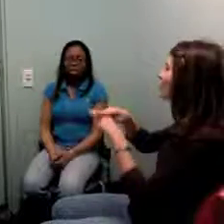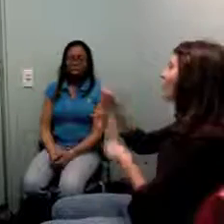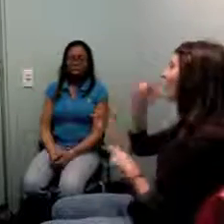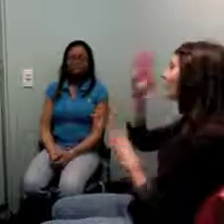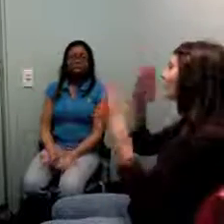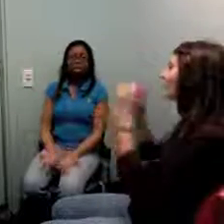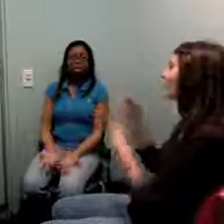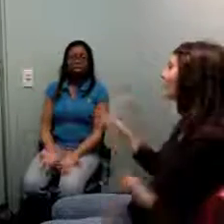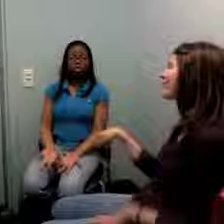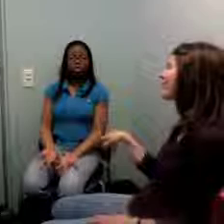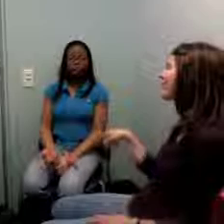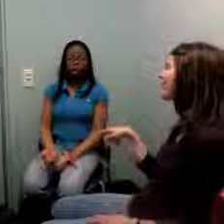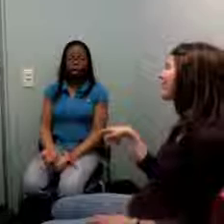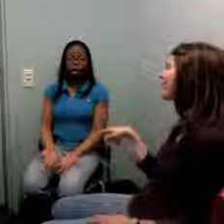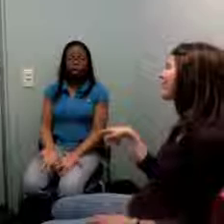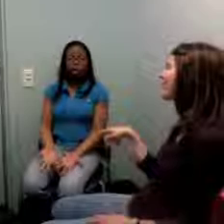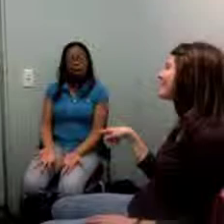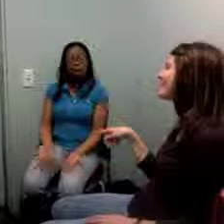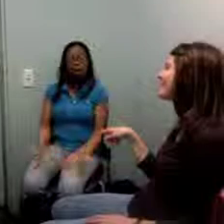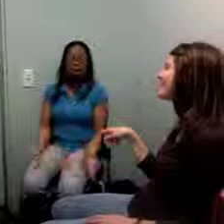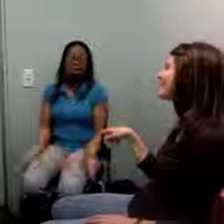That, if you get on the train, you won't have to worry about that.